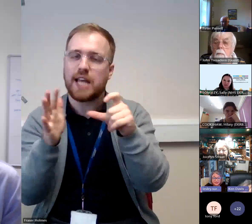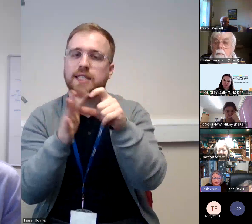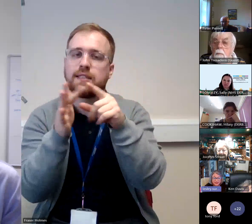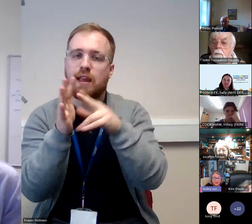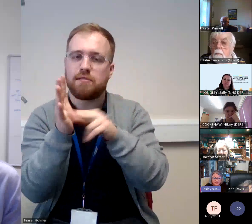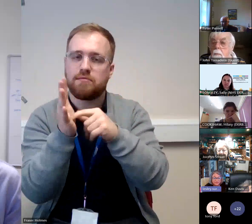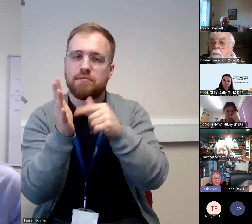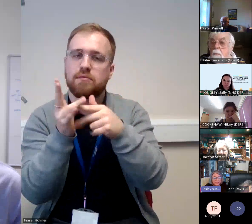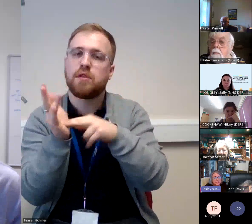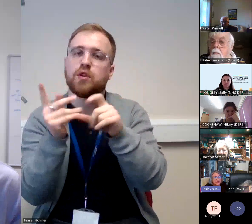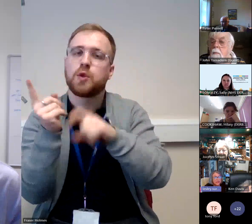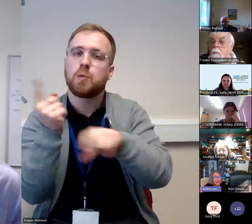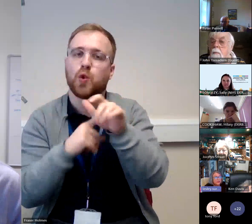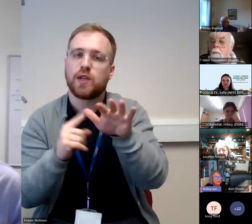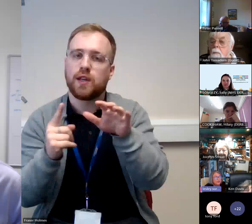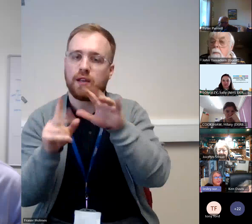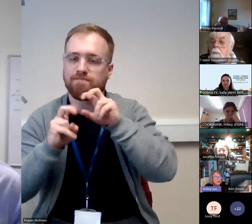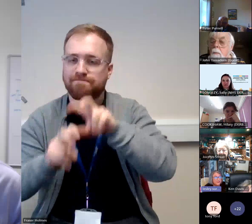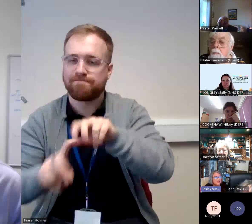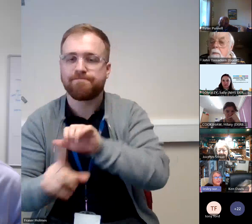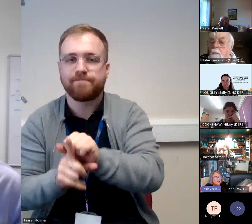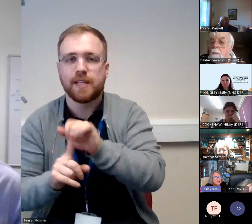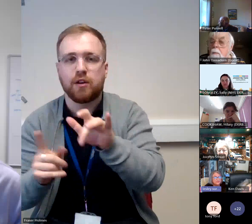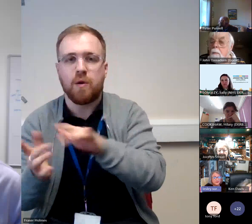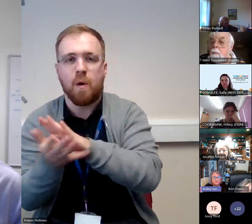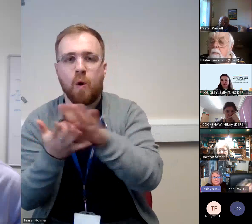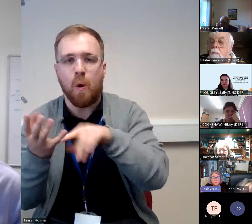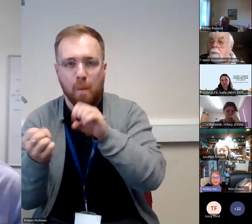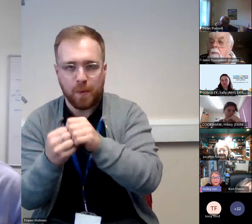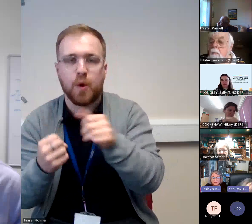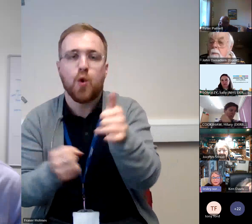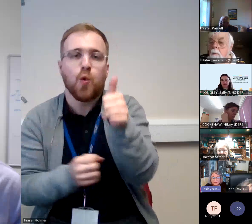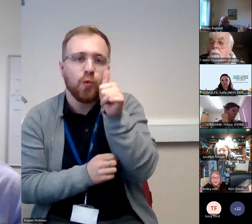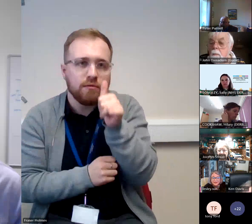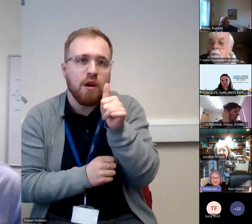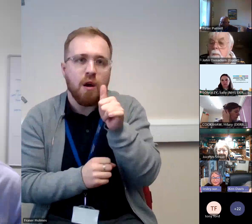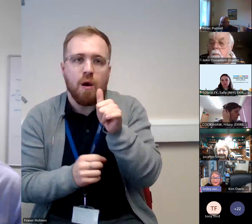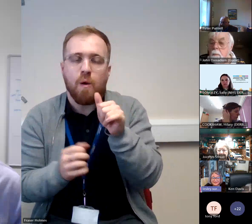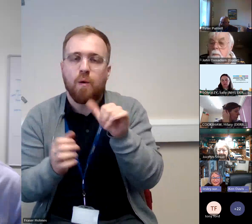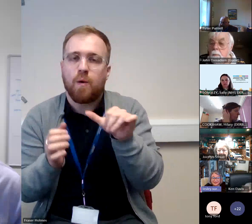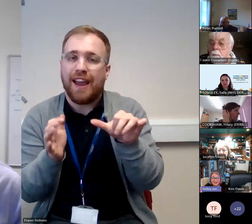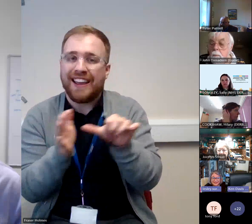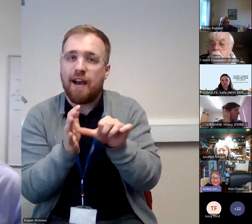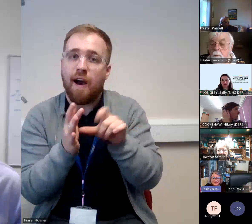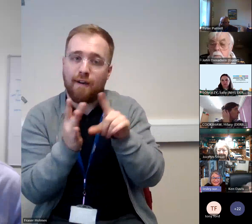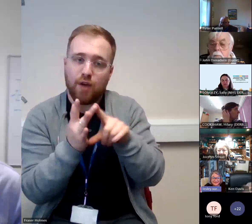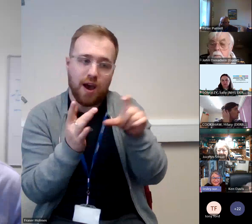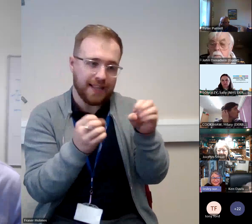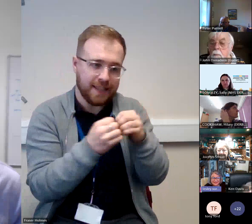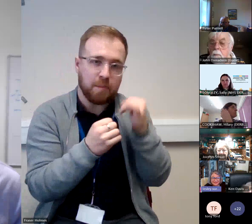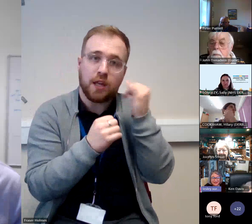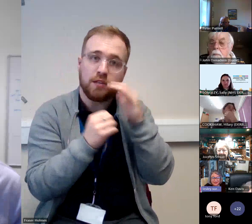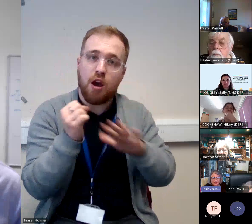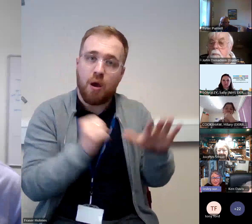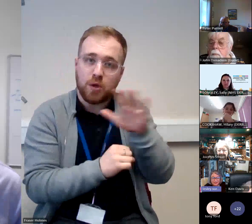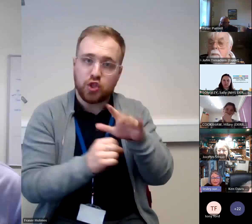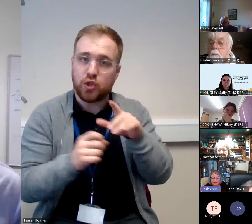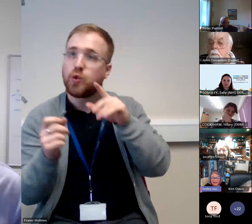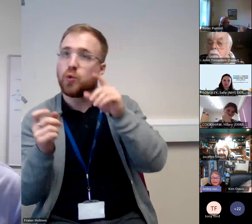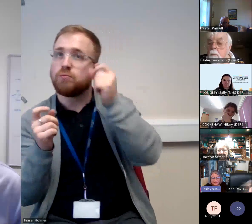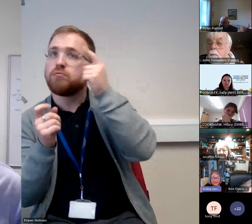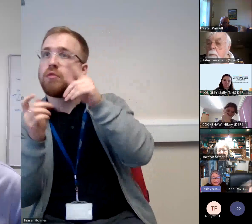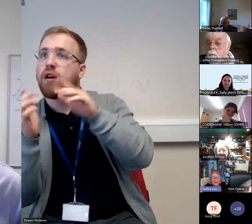Community Diagnostic Hub. We appreciate that it's difficult for the ICB in Derbyshire to keep tabs on what's happening with High